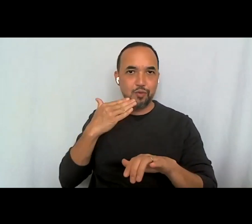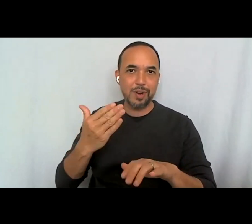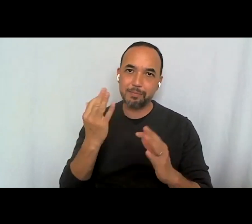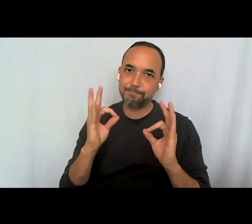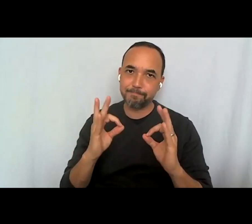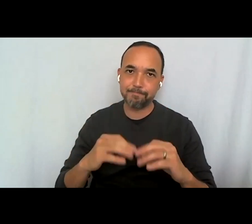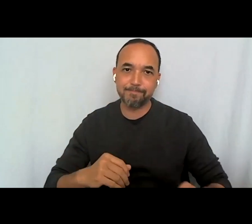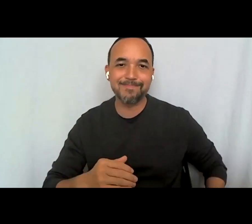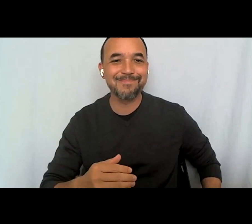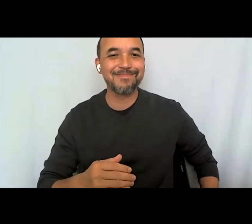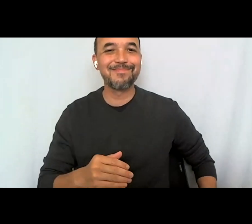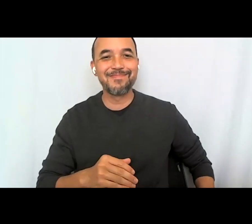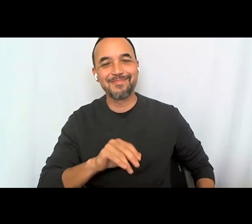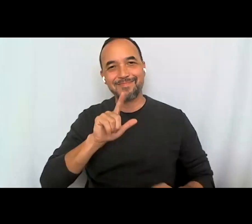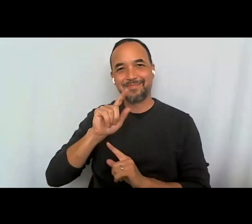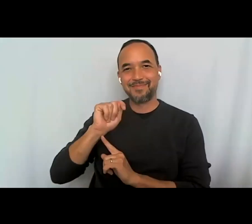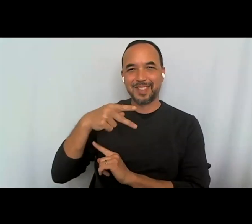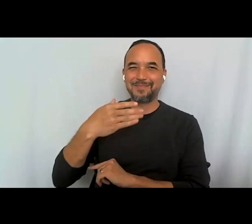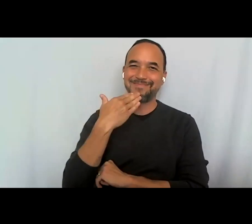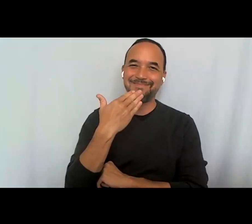Thank you, John. Thank you, John.